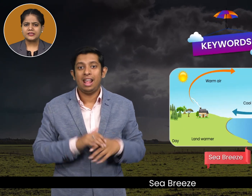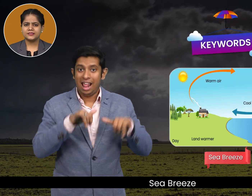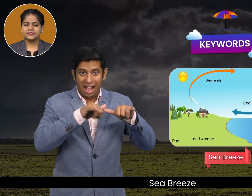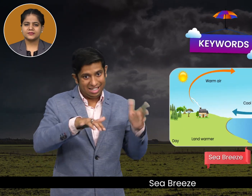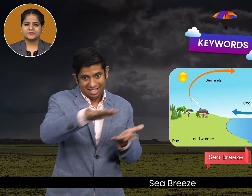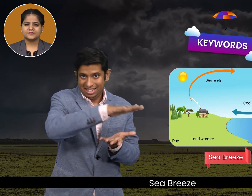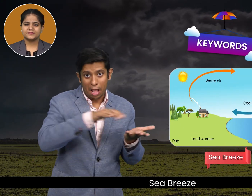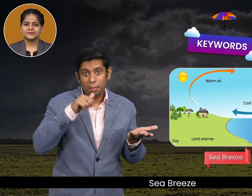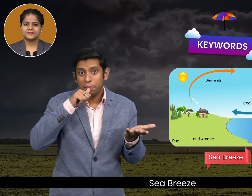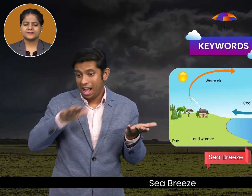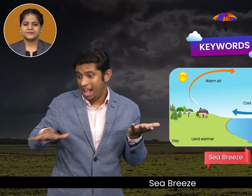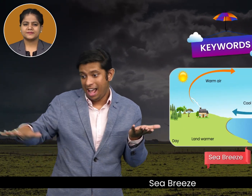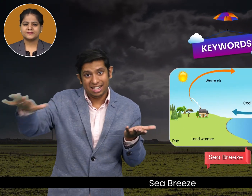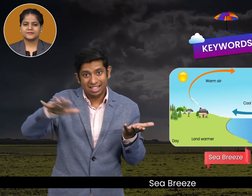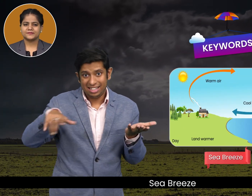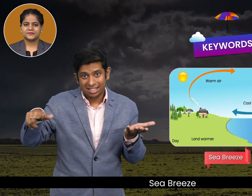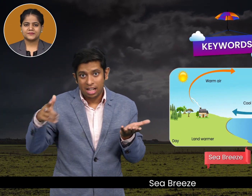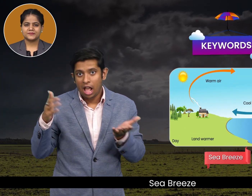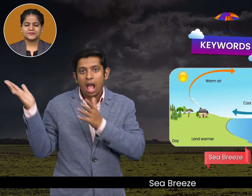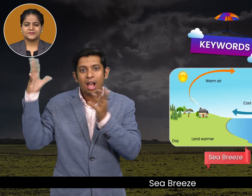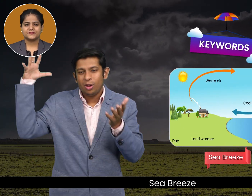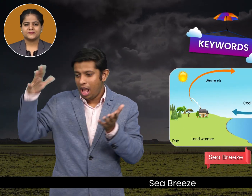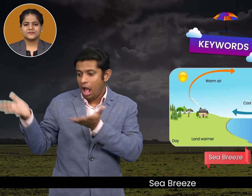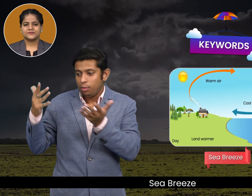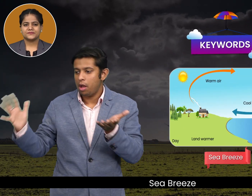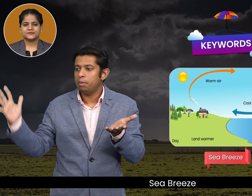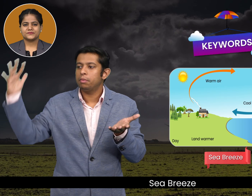sea breeze,